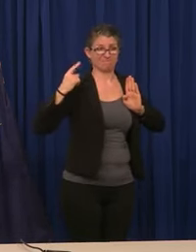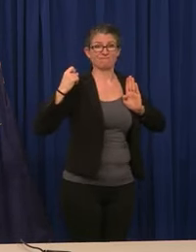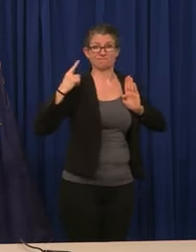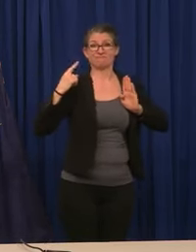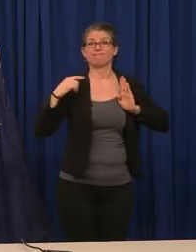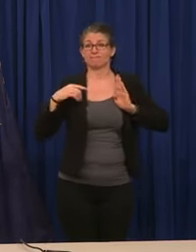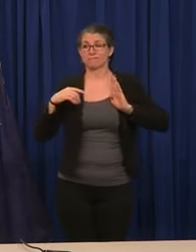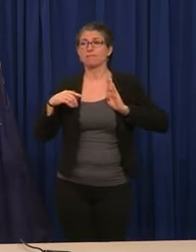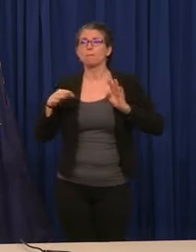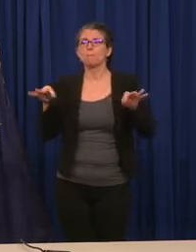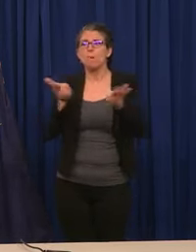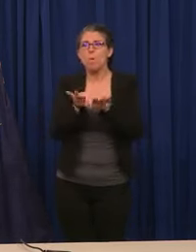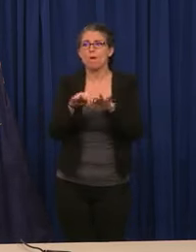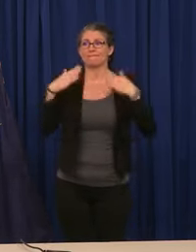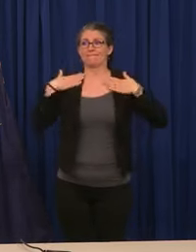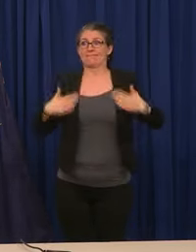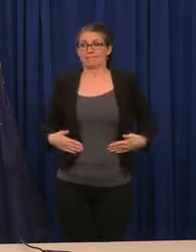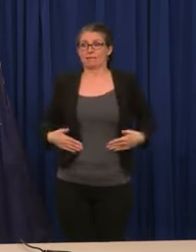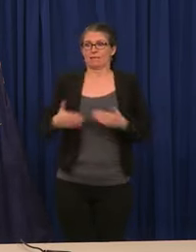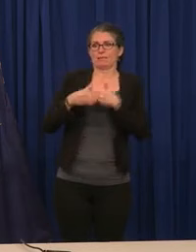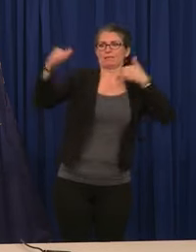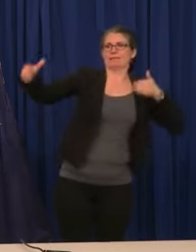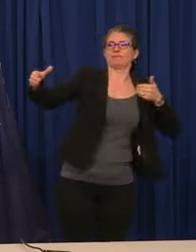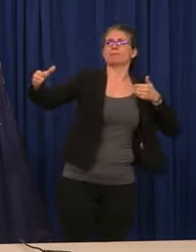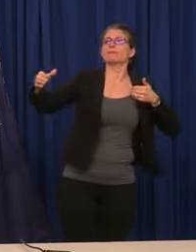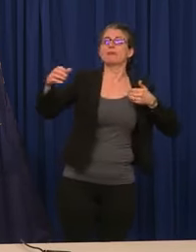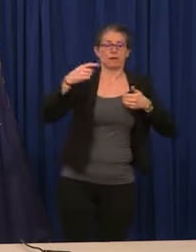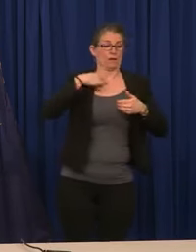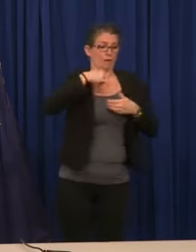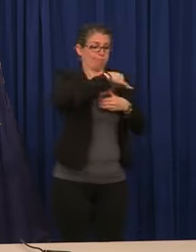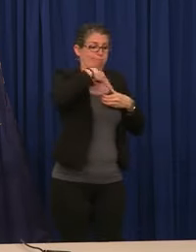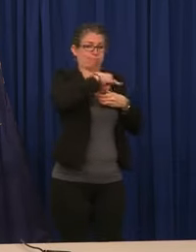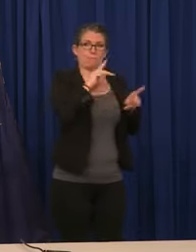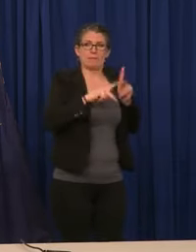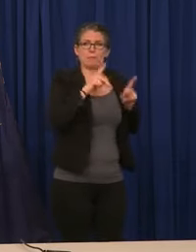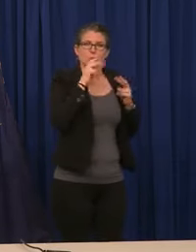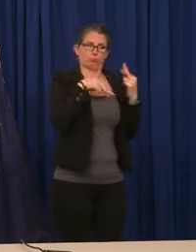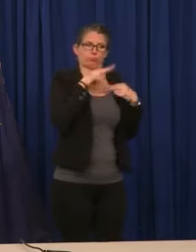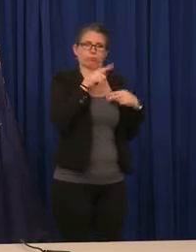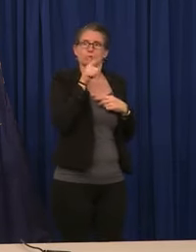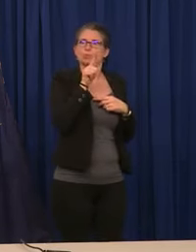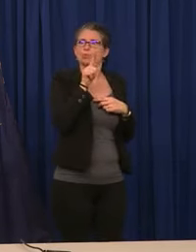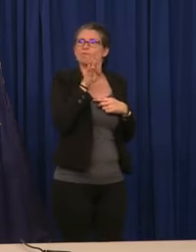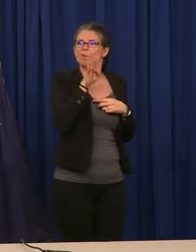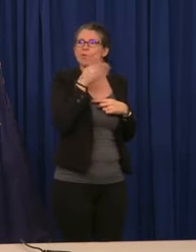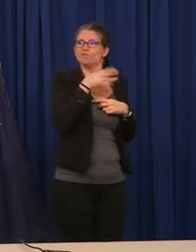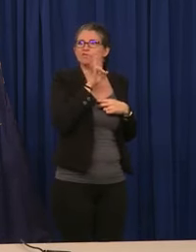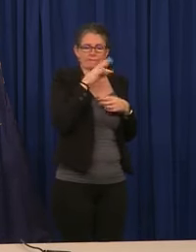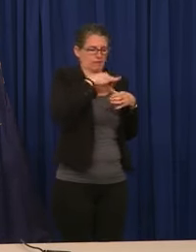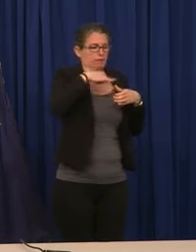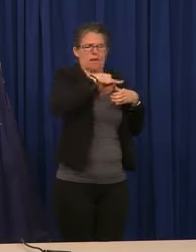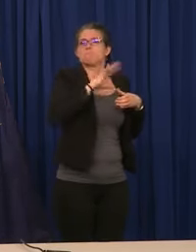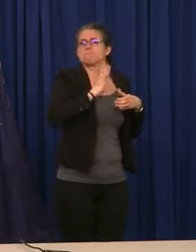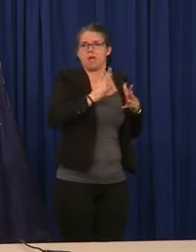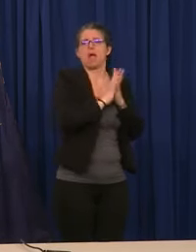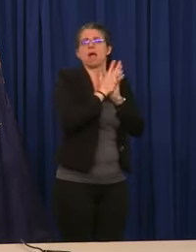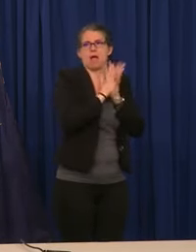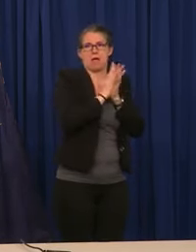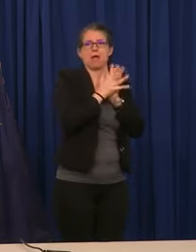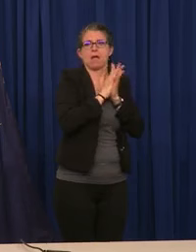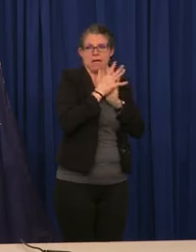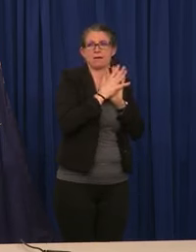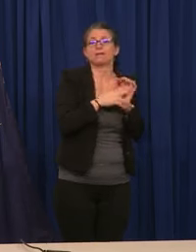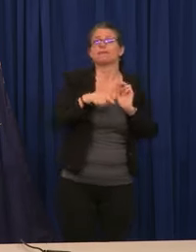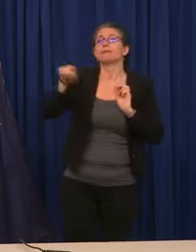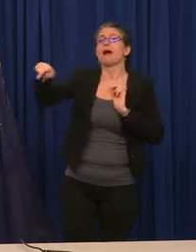that physical distance is the best vaccine we have. So we do want folks to continue to exercise. That's